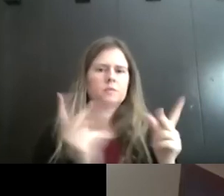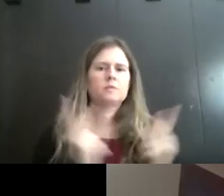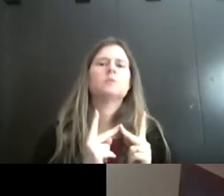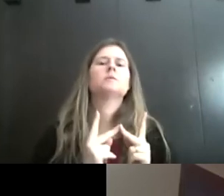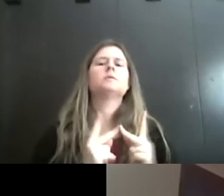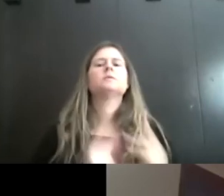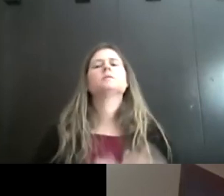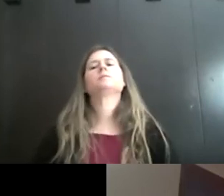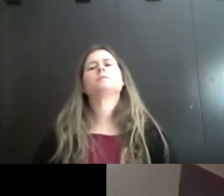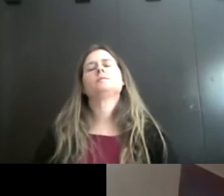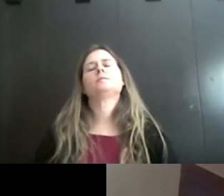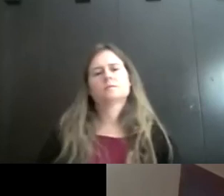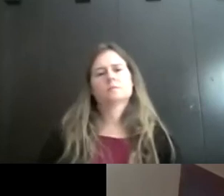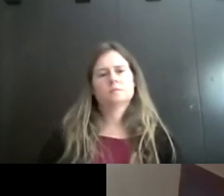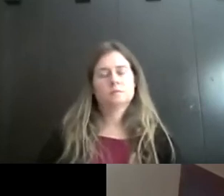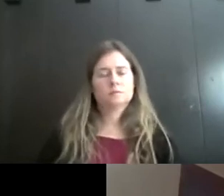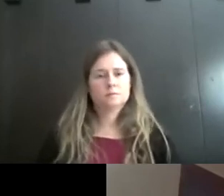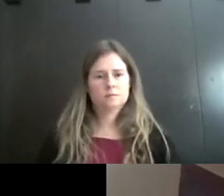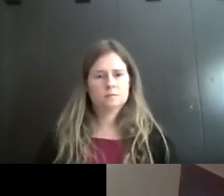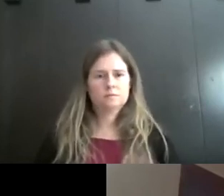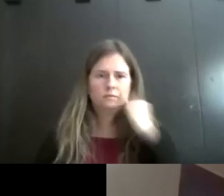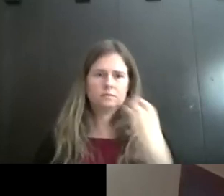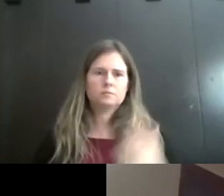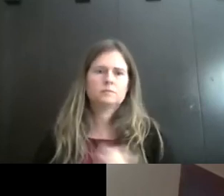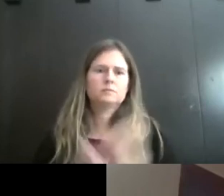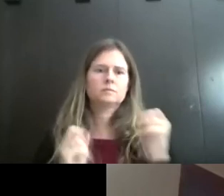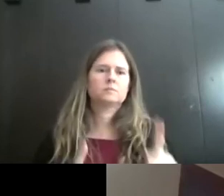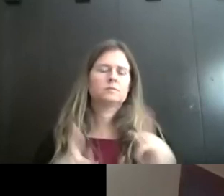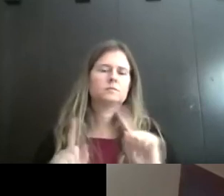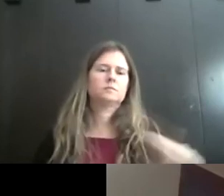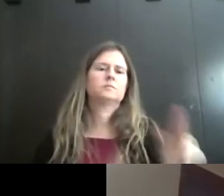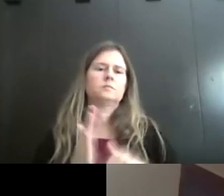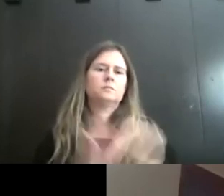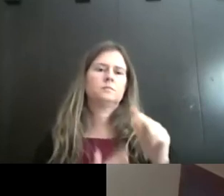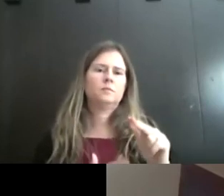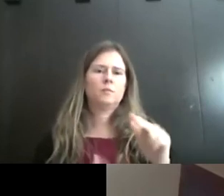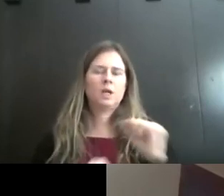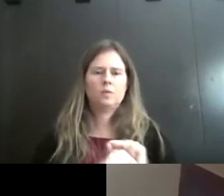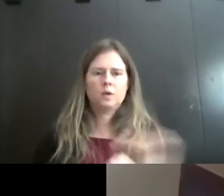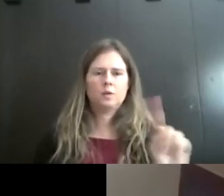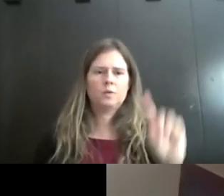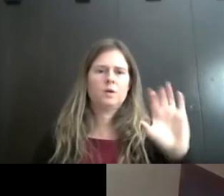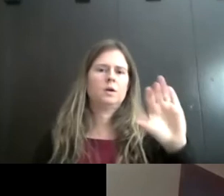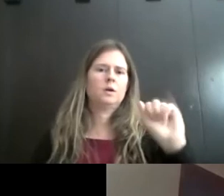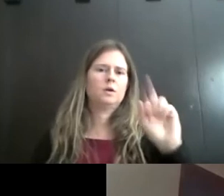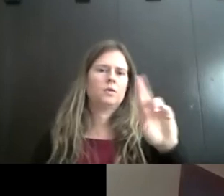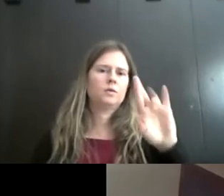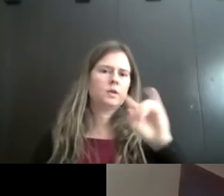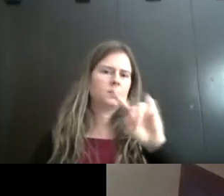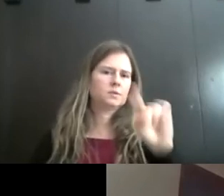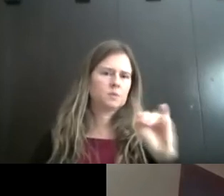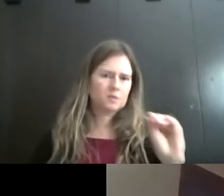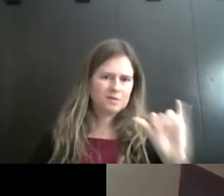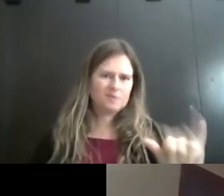And if you ever have an opportunity to go out to Painted Rock in the Carrizo, it's a national monument. That